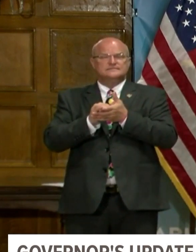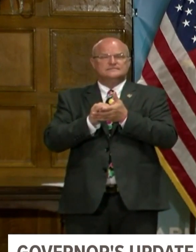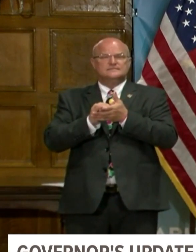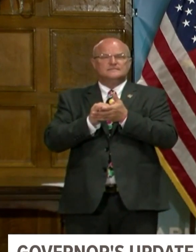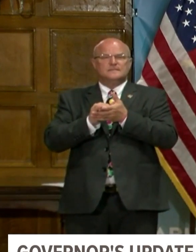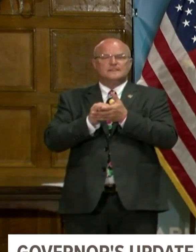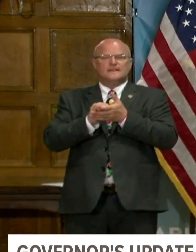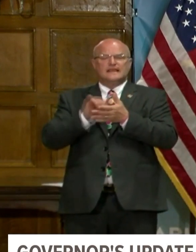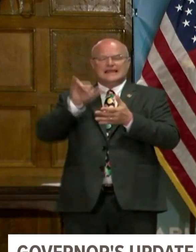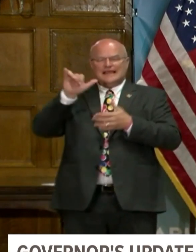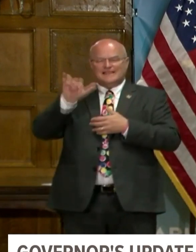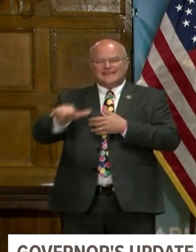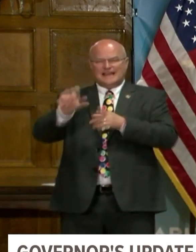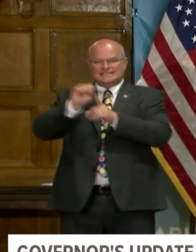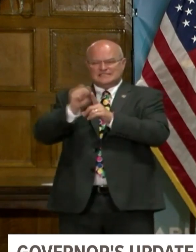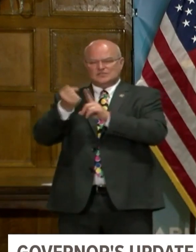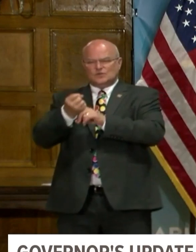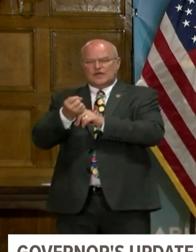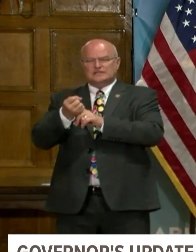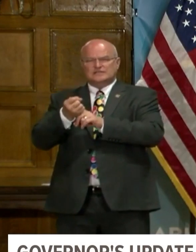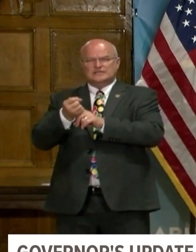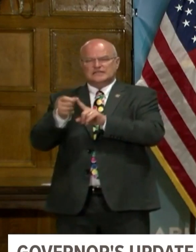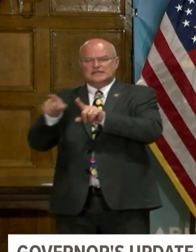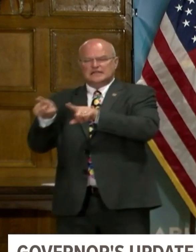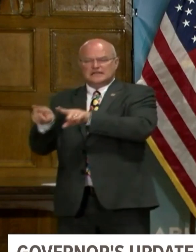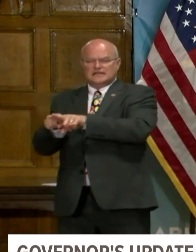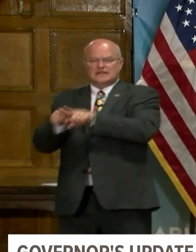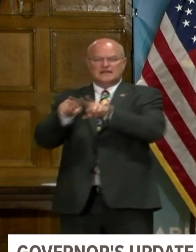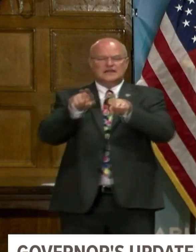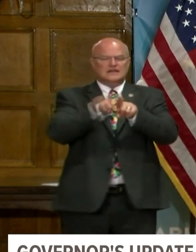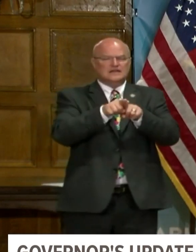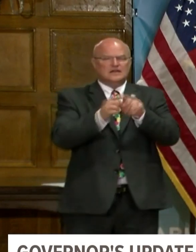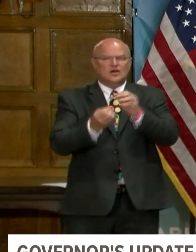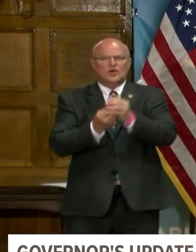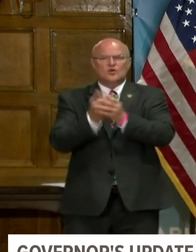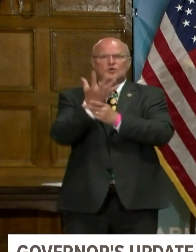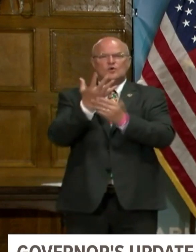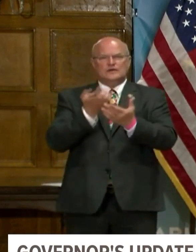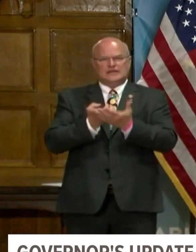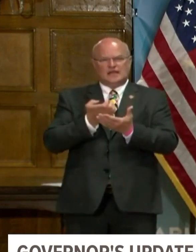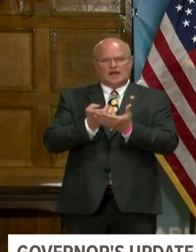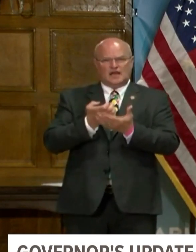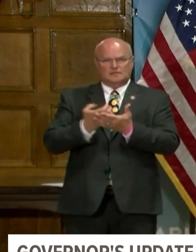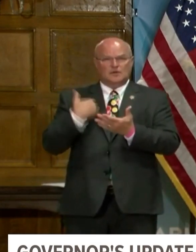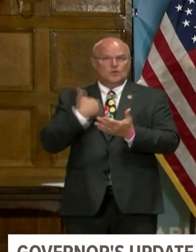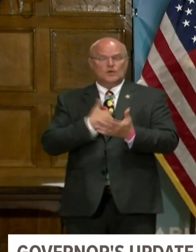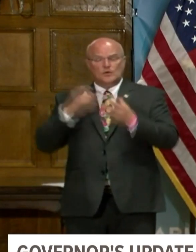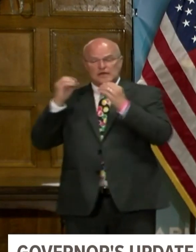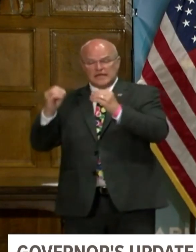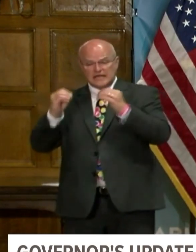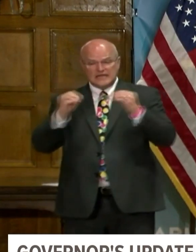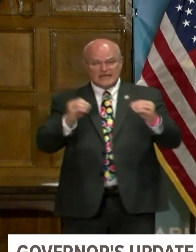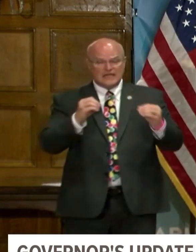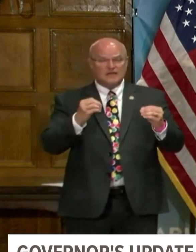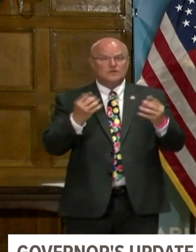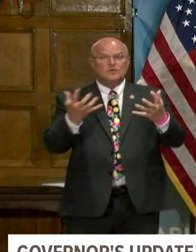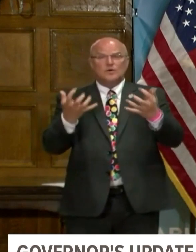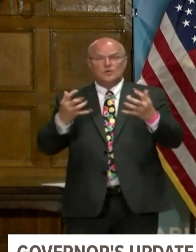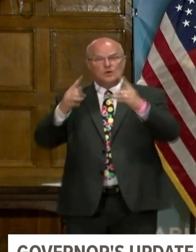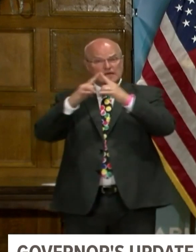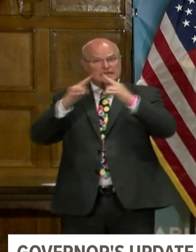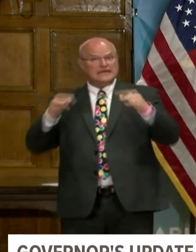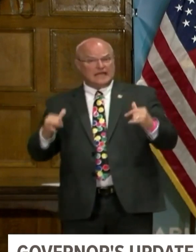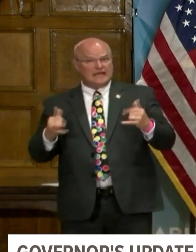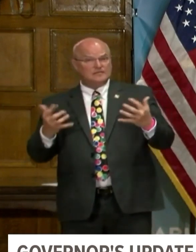our situation consistent with a growing economy. We want to educate, we want to have camp, we want to be able